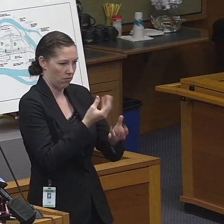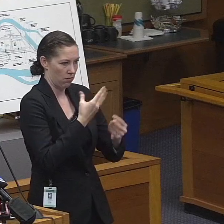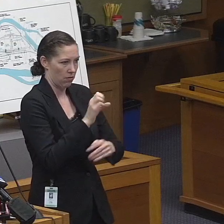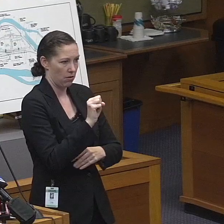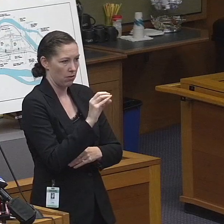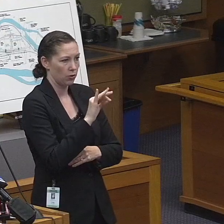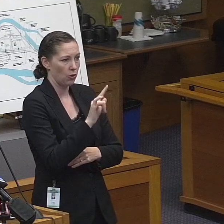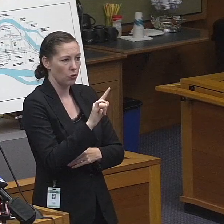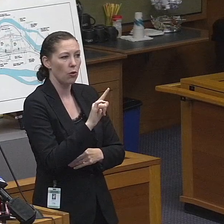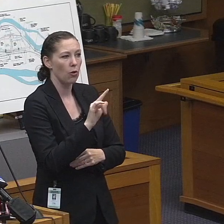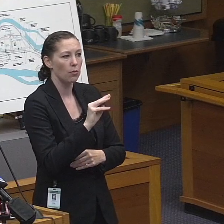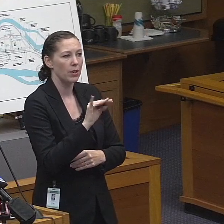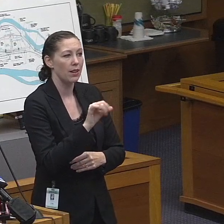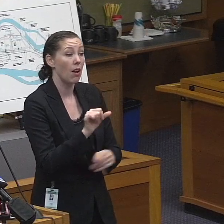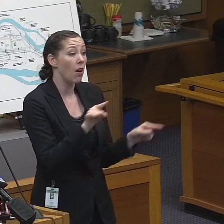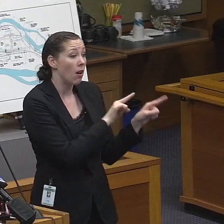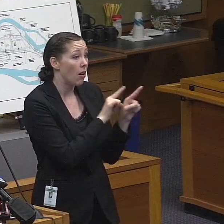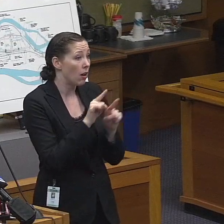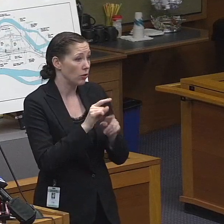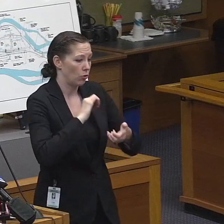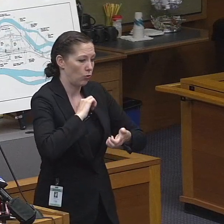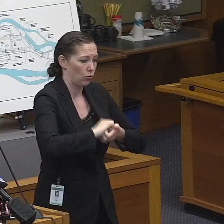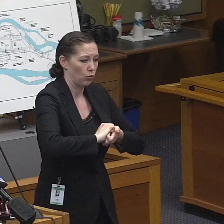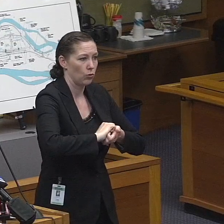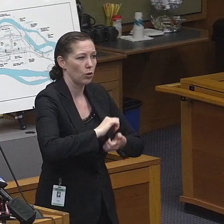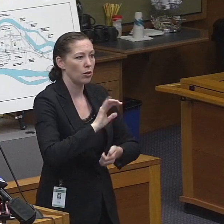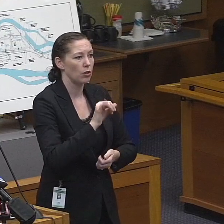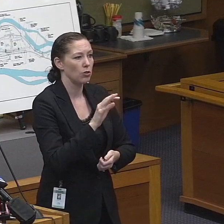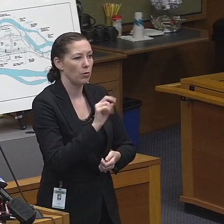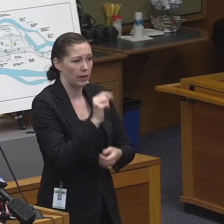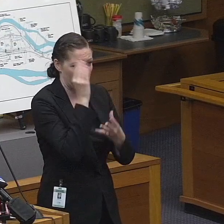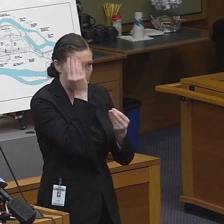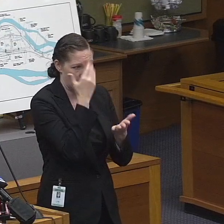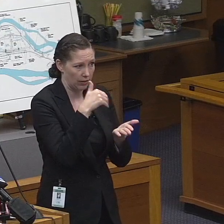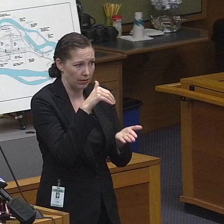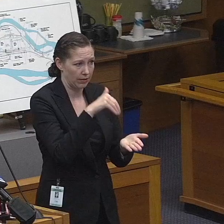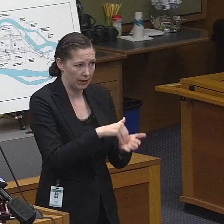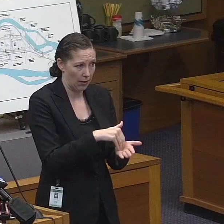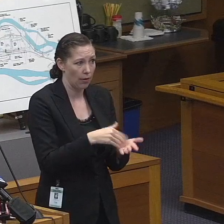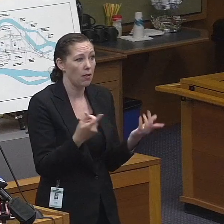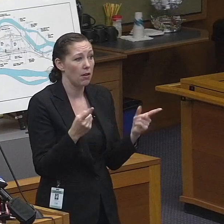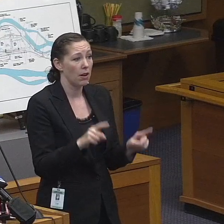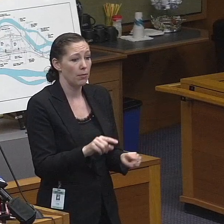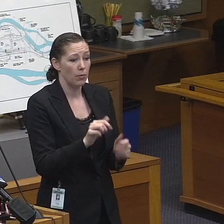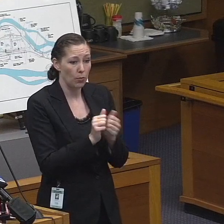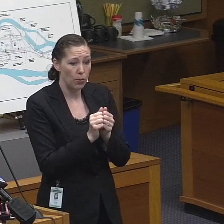joint information center going with Marion County and the state